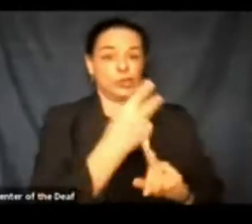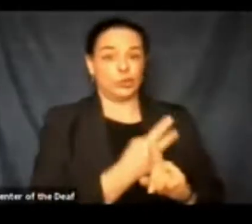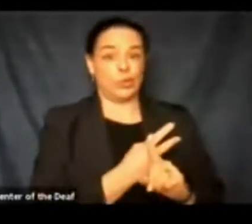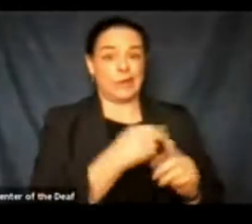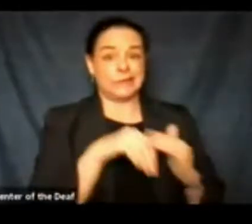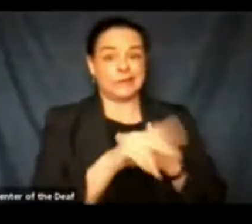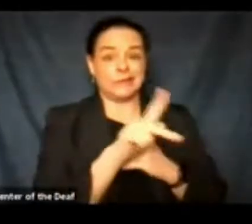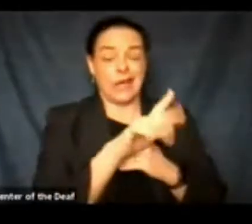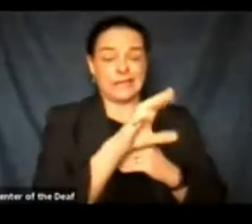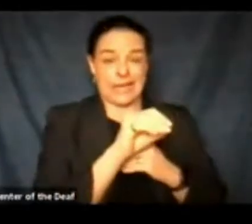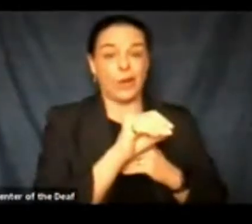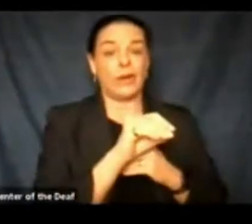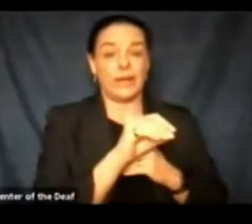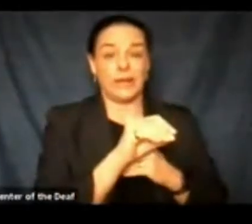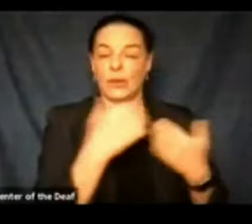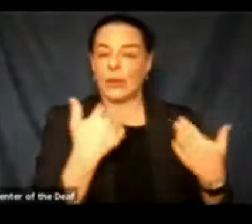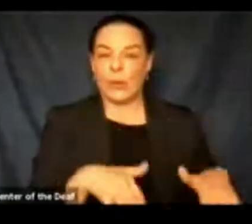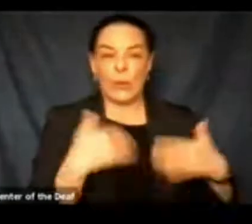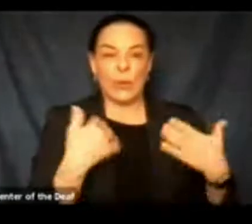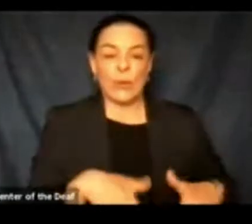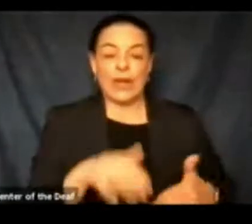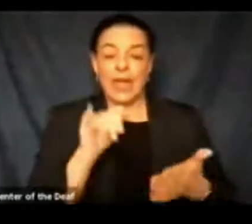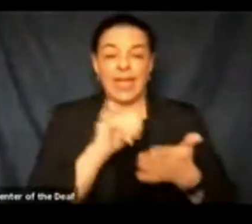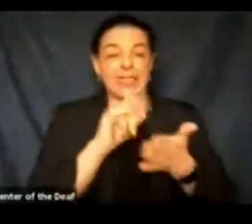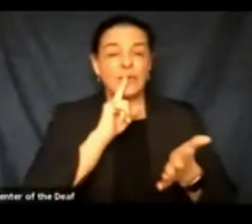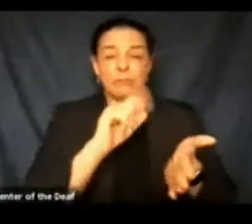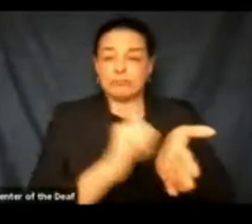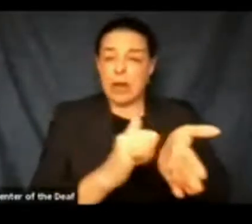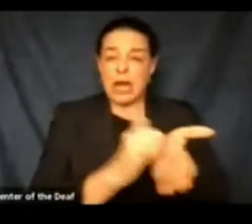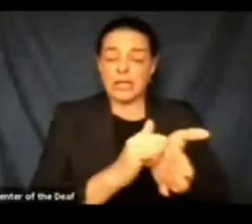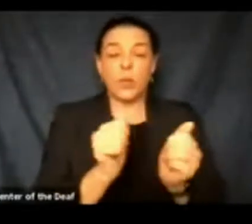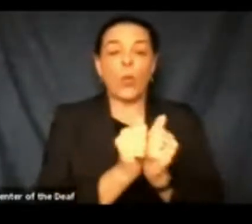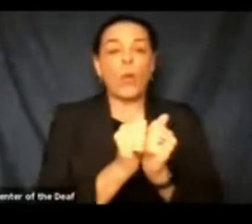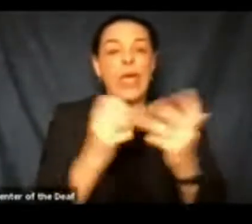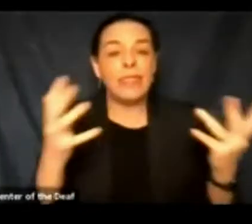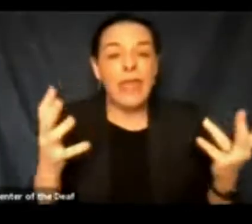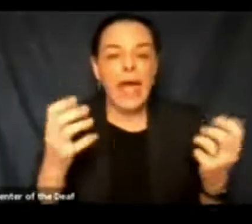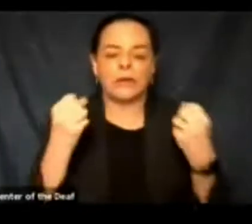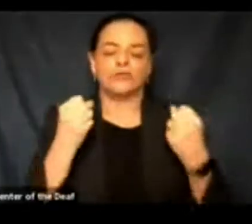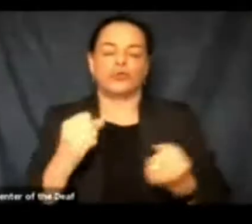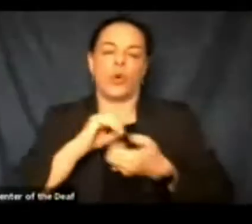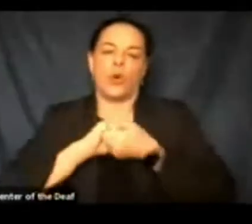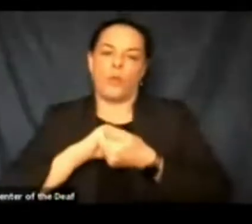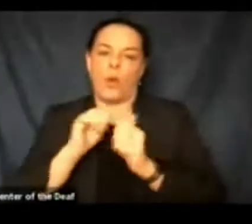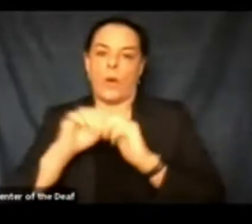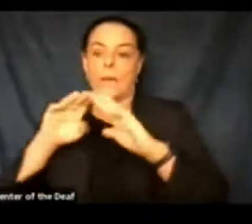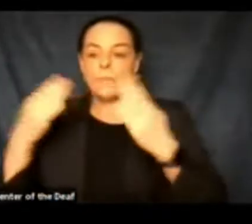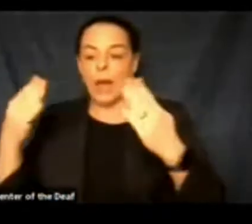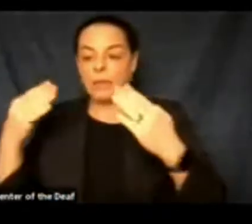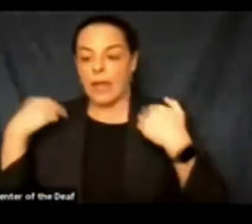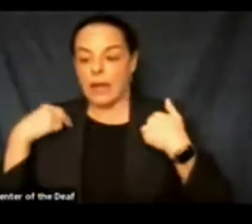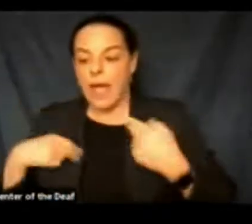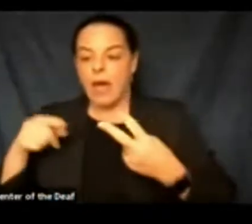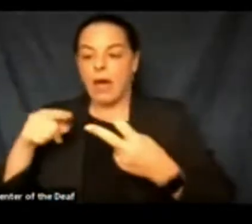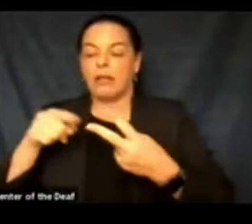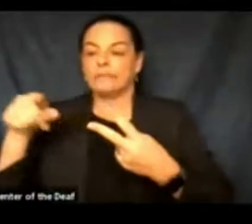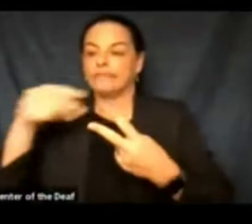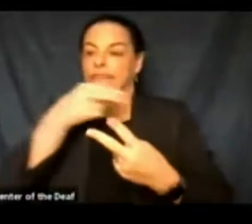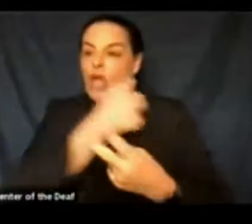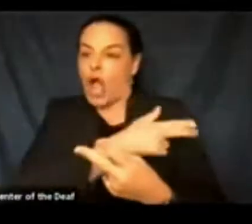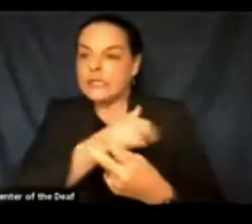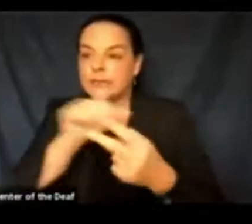Knox County. This would not be possible without the strong partnerships between public health, our regional hospital systems, and other